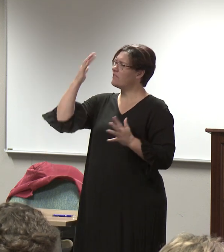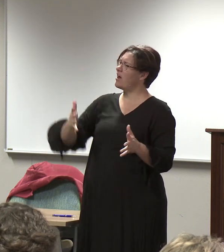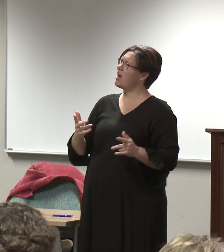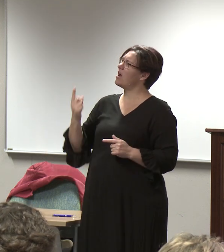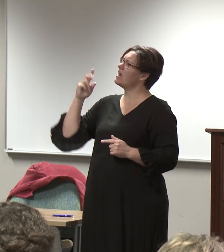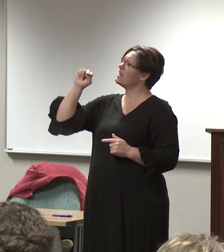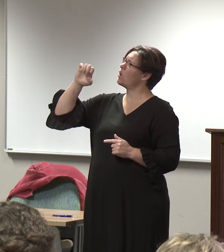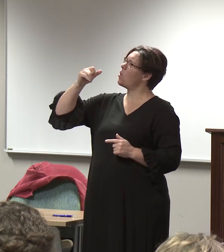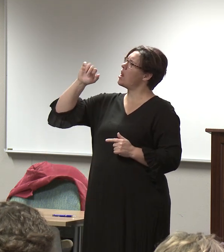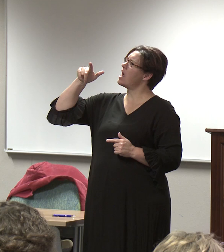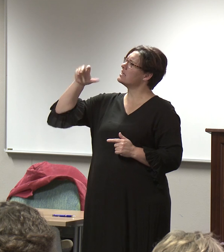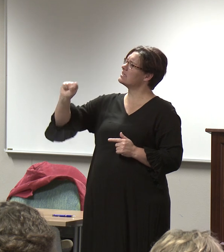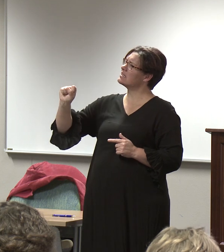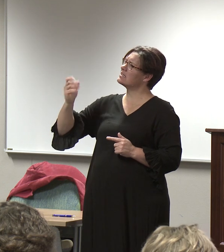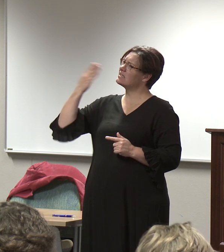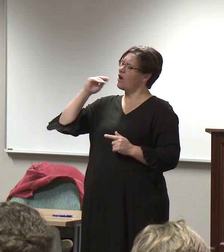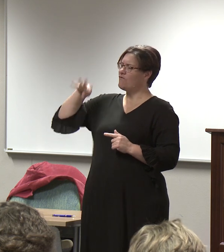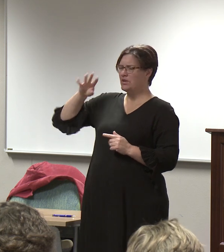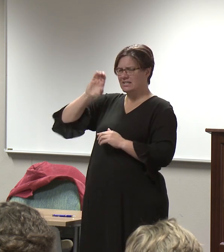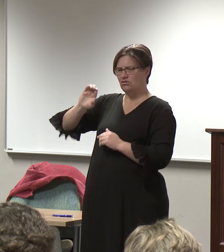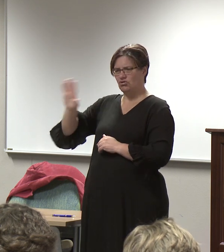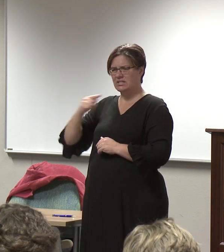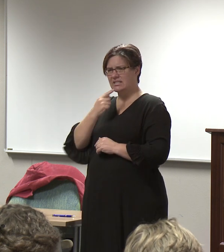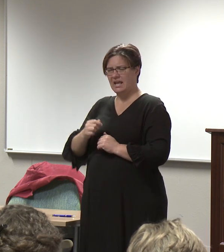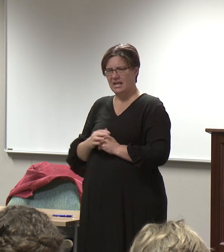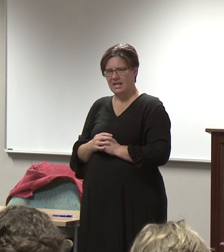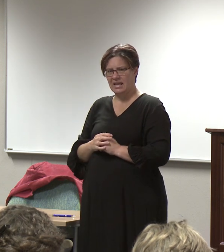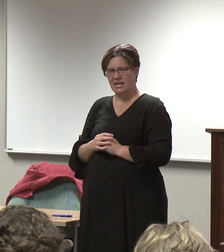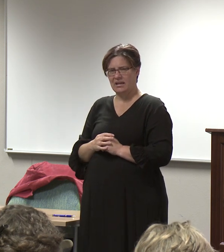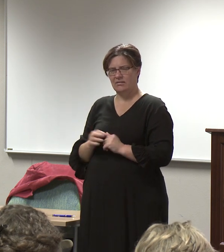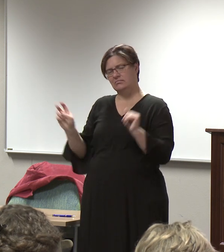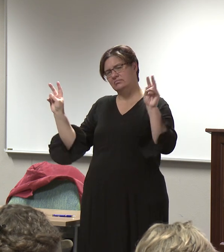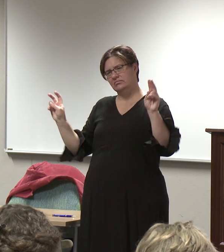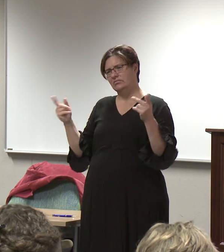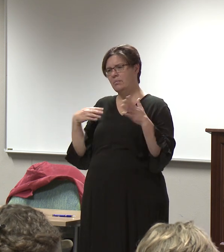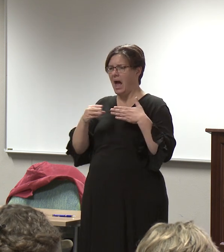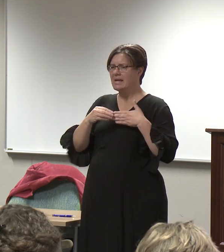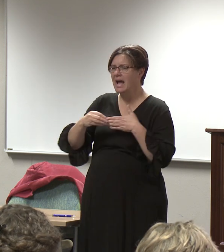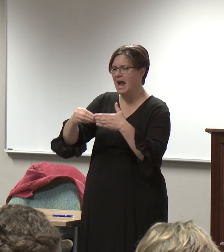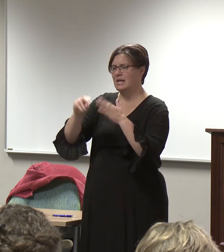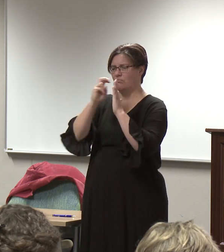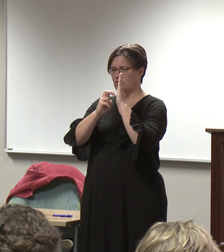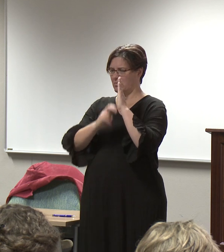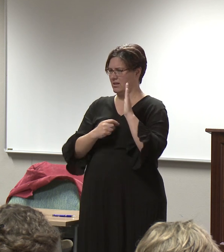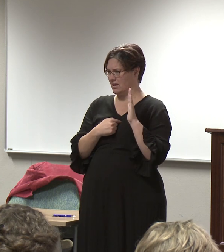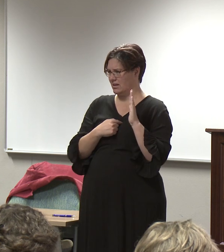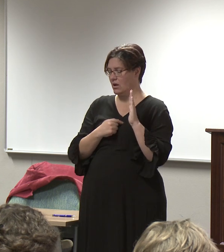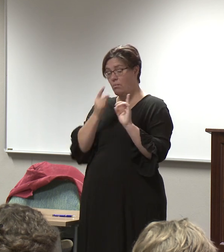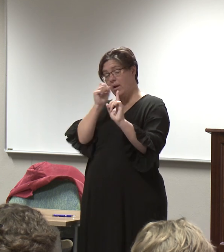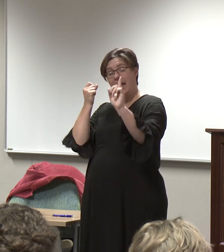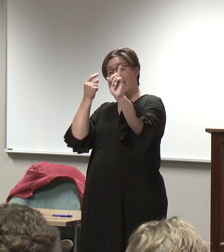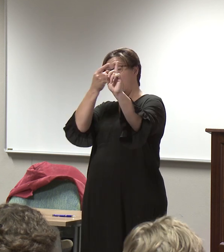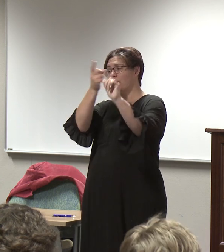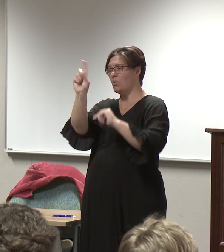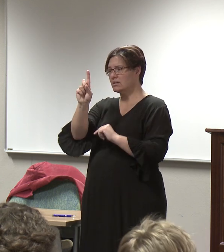century, Nicholas of Cusa, that said, what is one of my guiding principles. What we should aim at